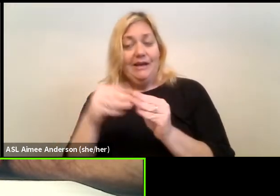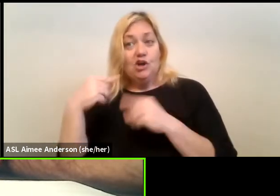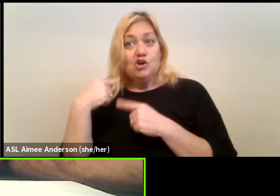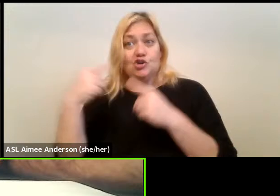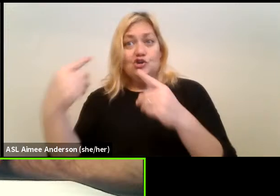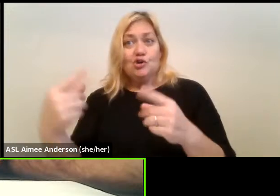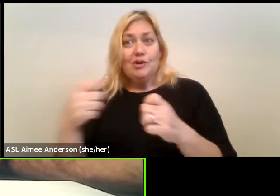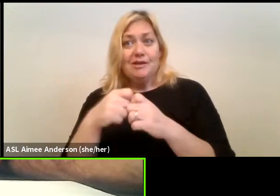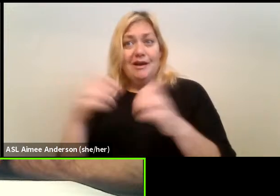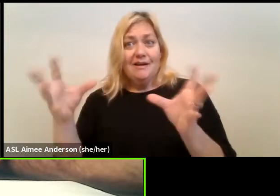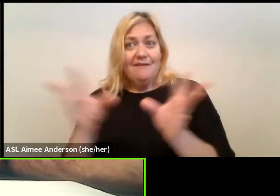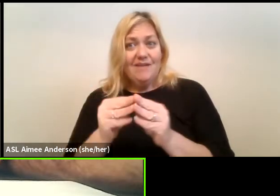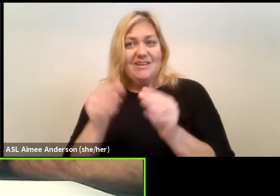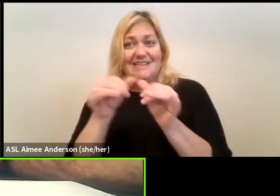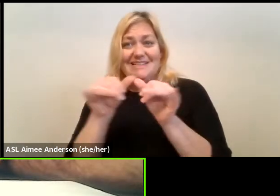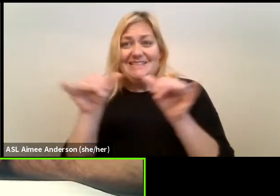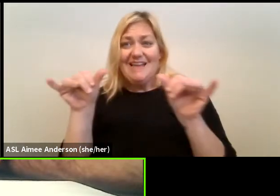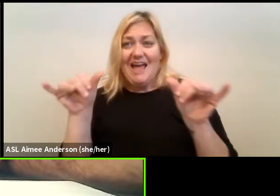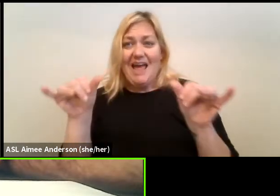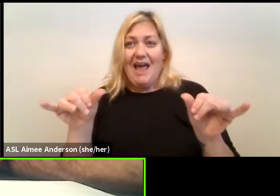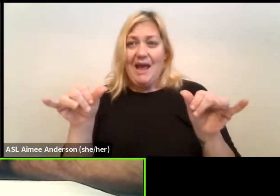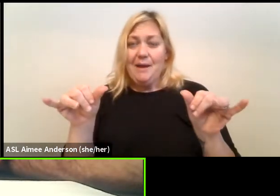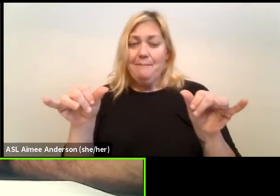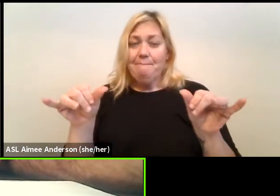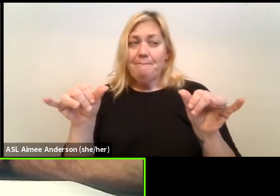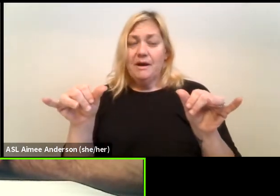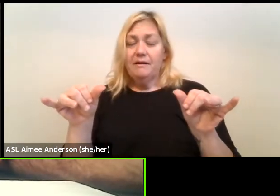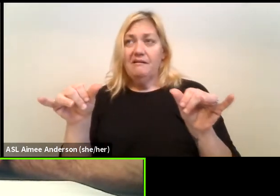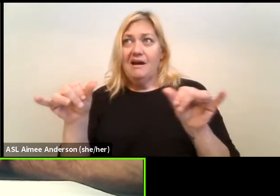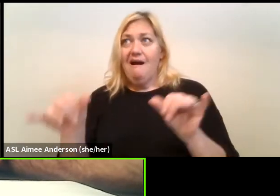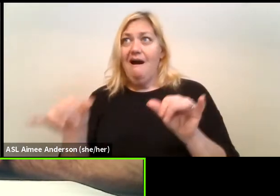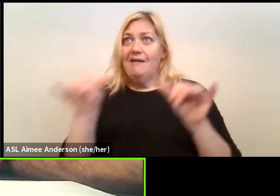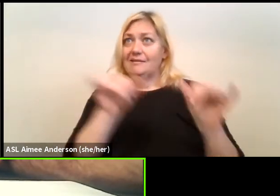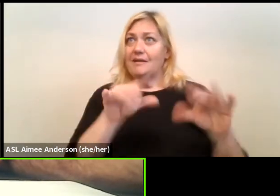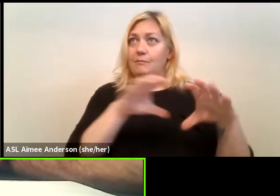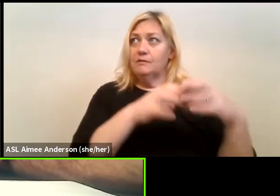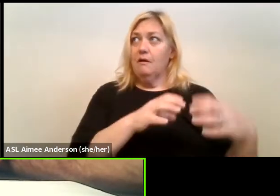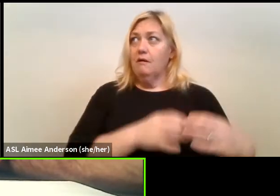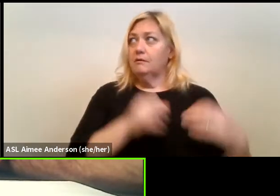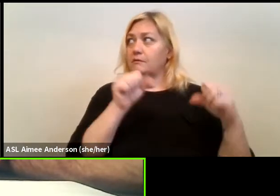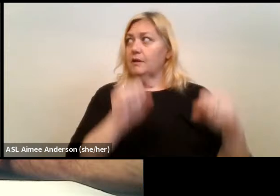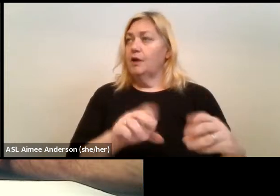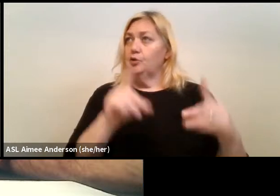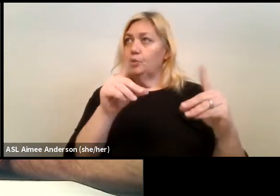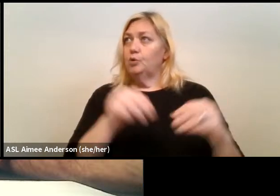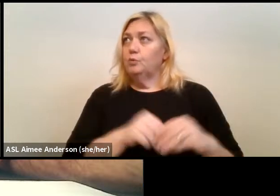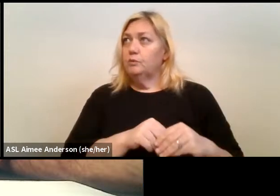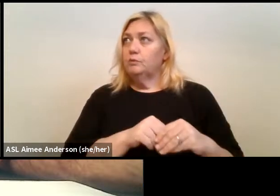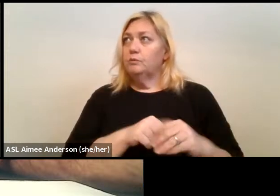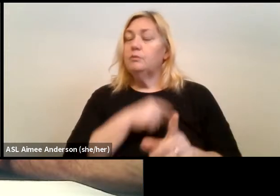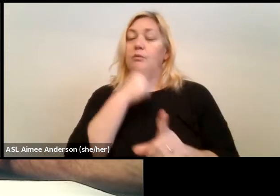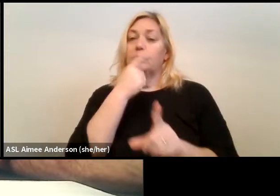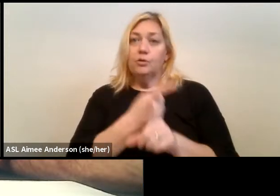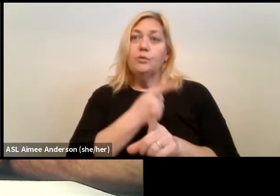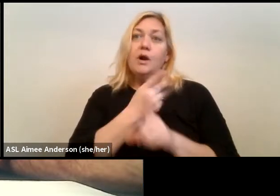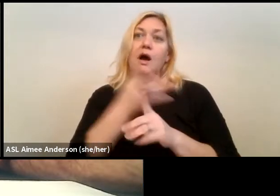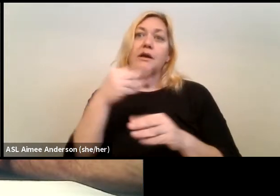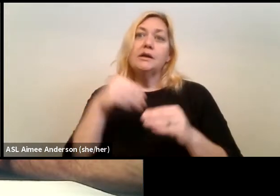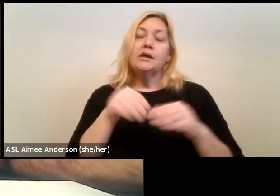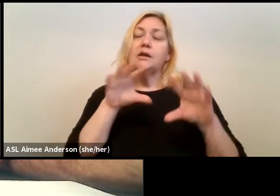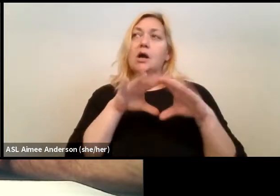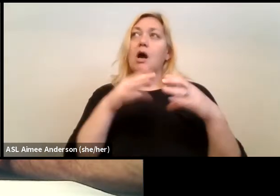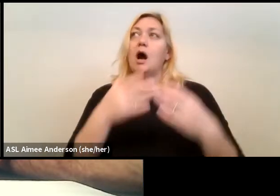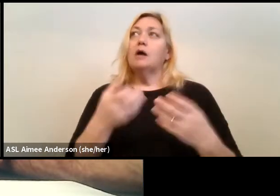the convention, the same as caucuses can do. Correct, within the caucus blocks of